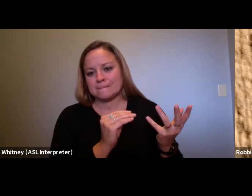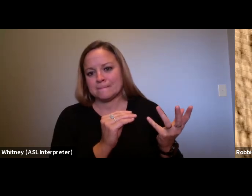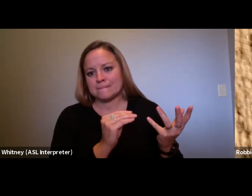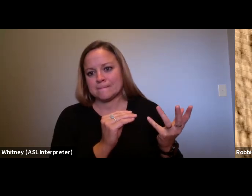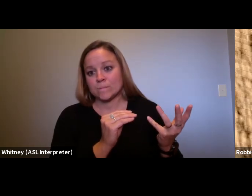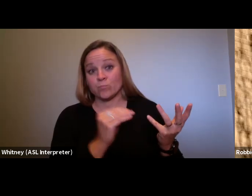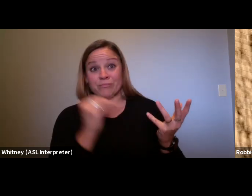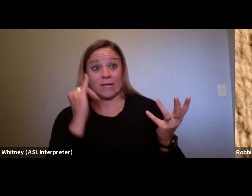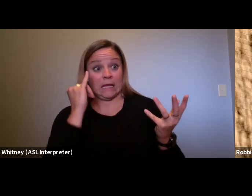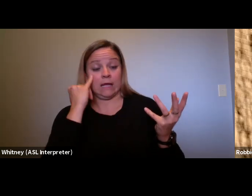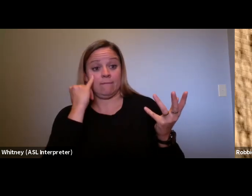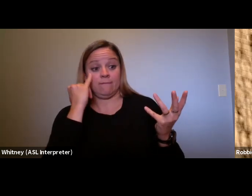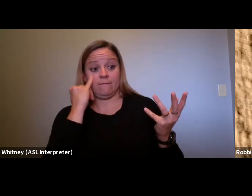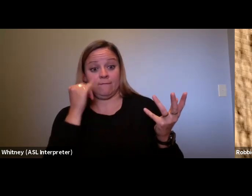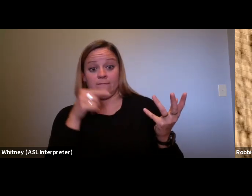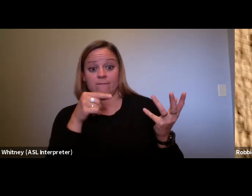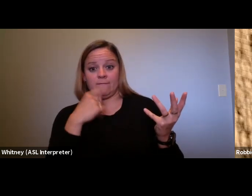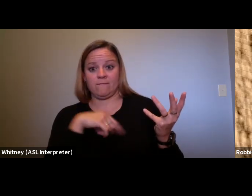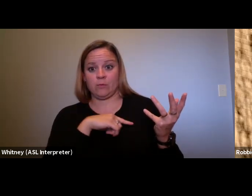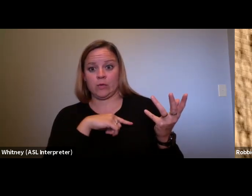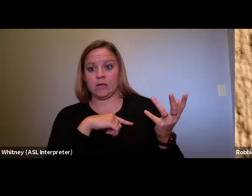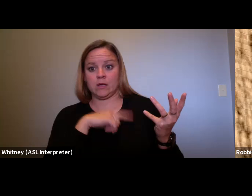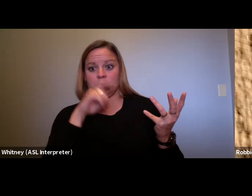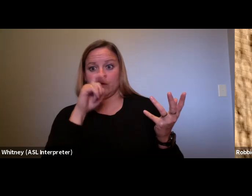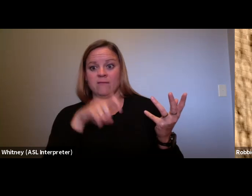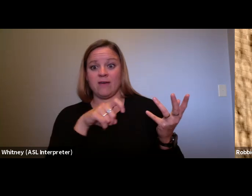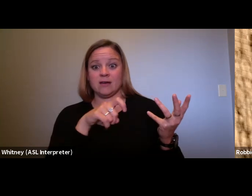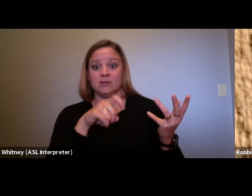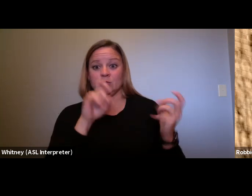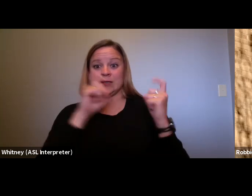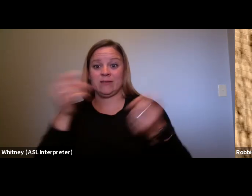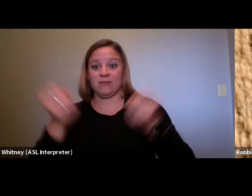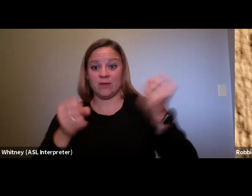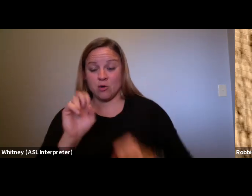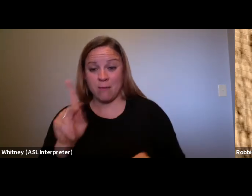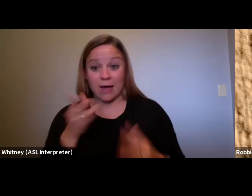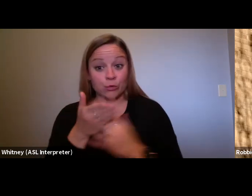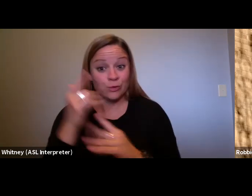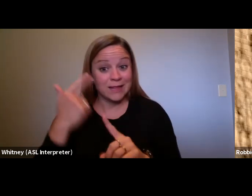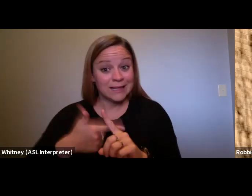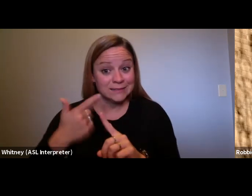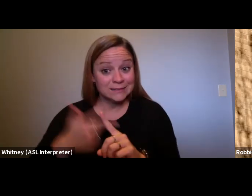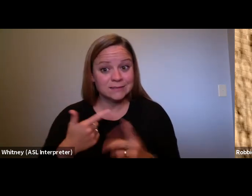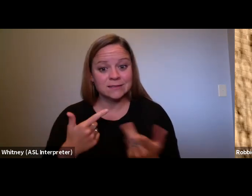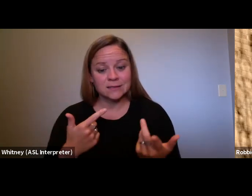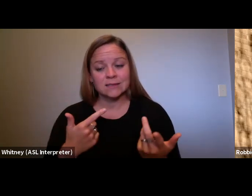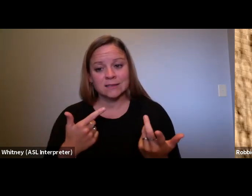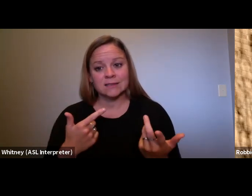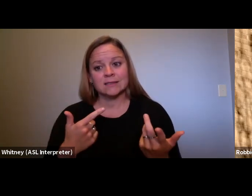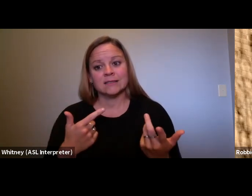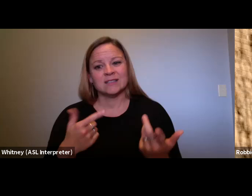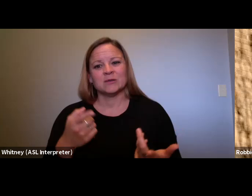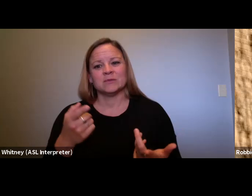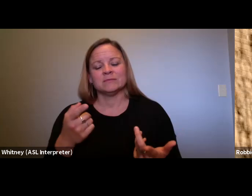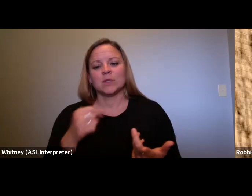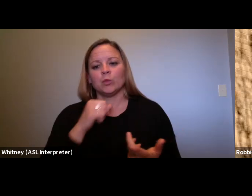if for some reason we would have had to return the vehicle through that lease, we probably would not